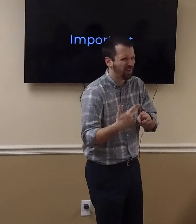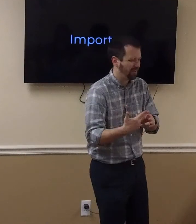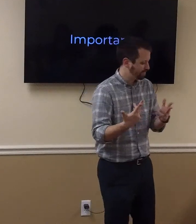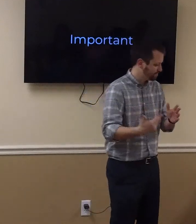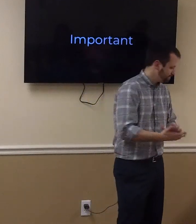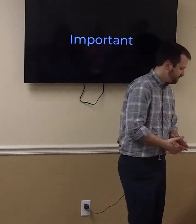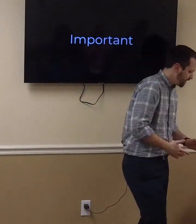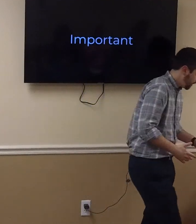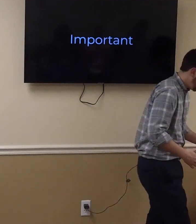it.